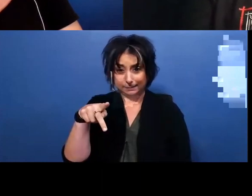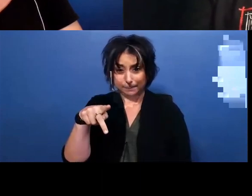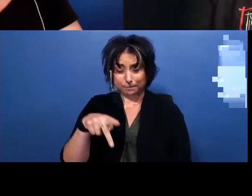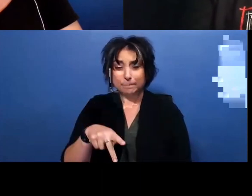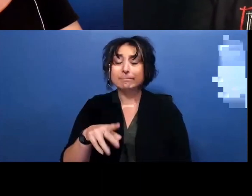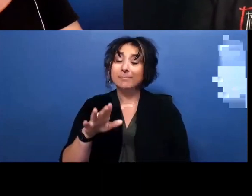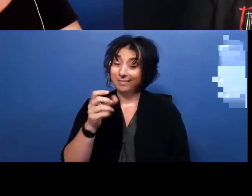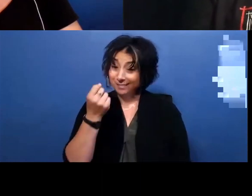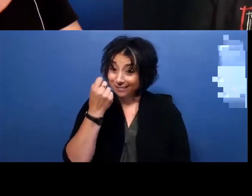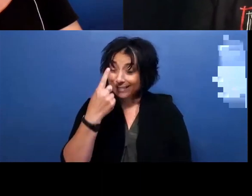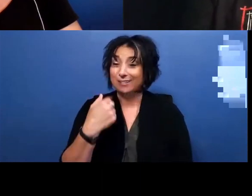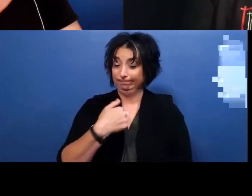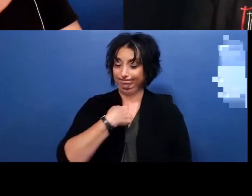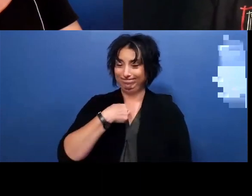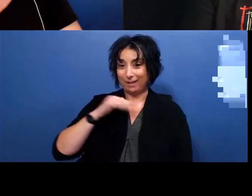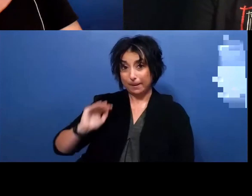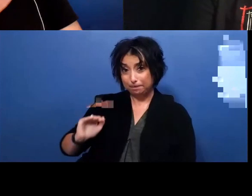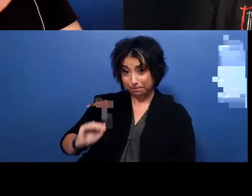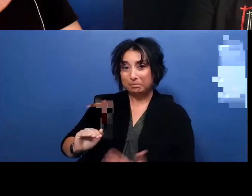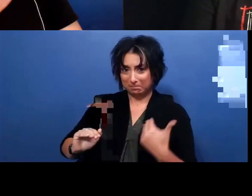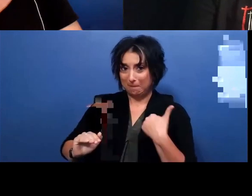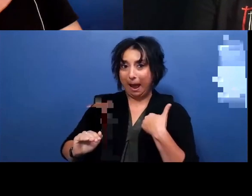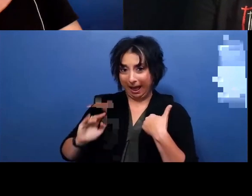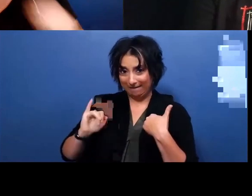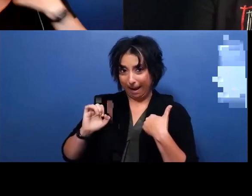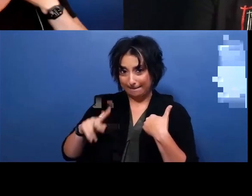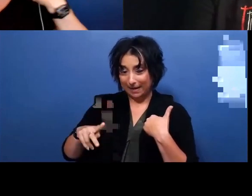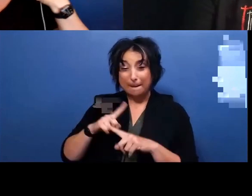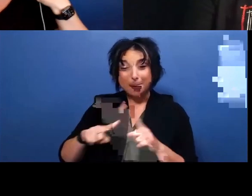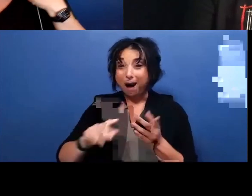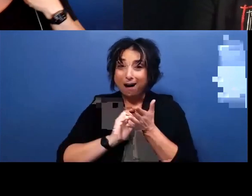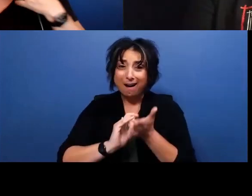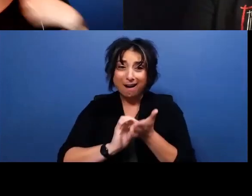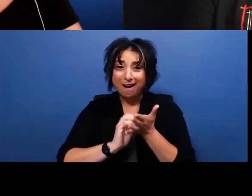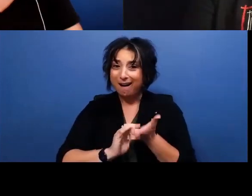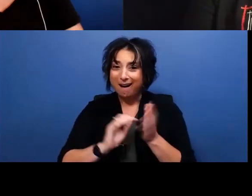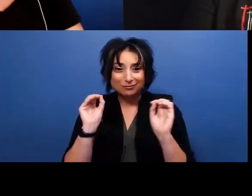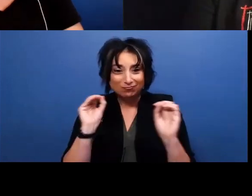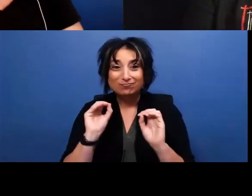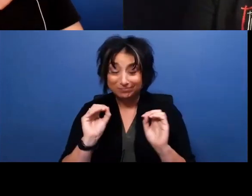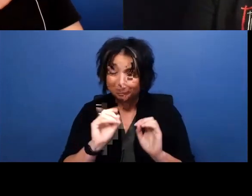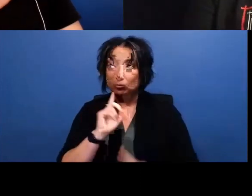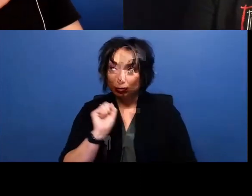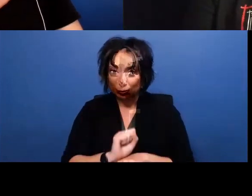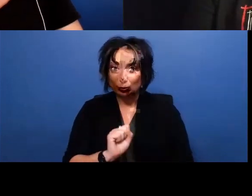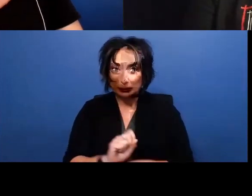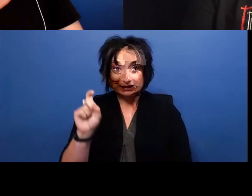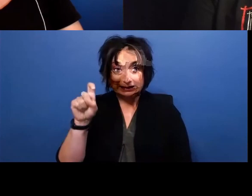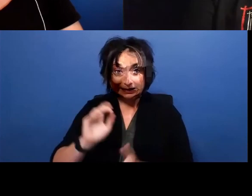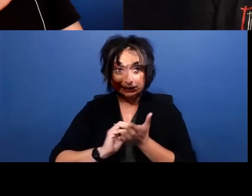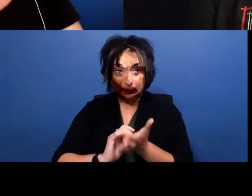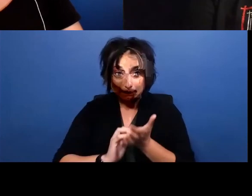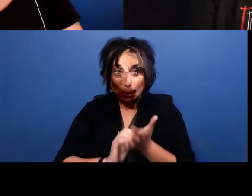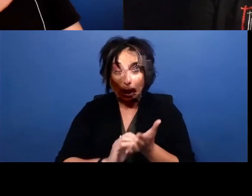I had one as a child, but I didn't have Braille on it. I really needed Braille, so I had